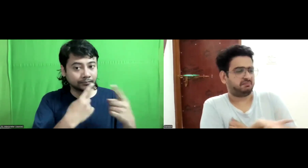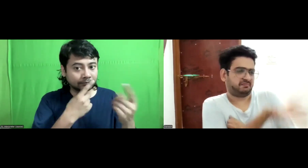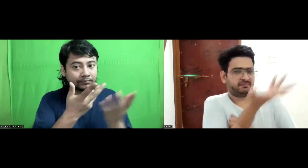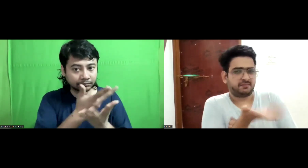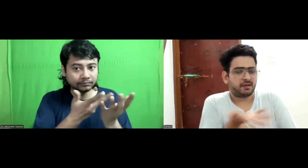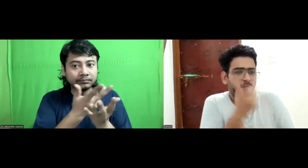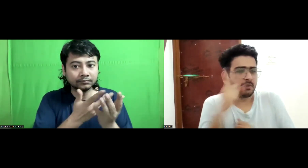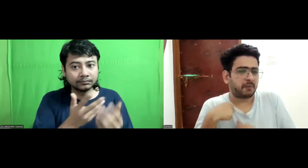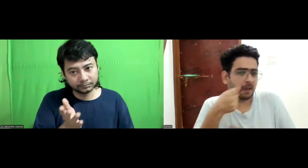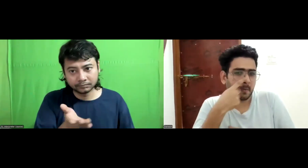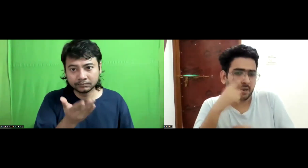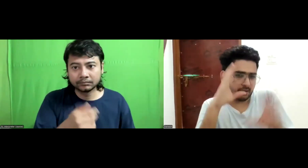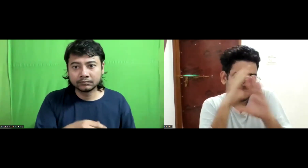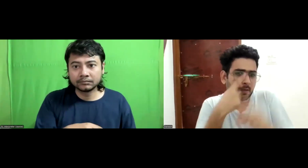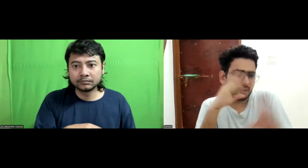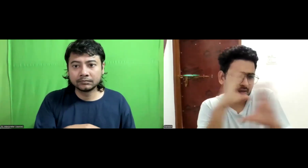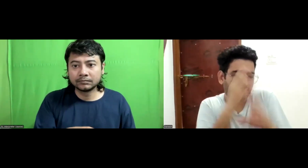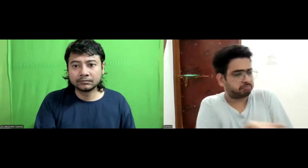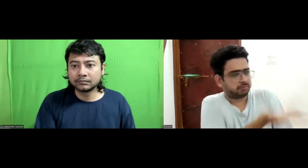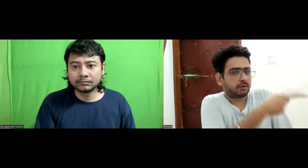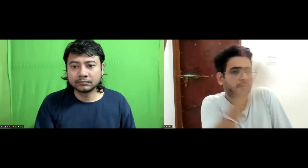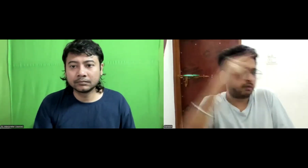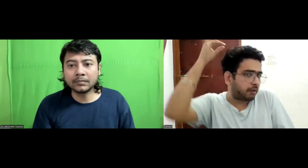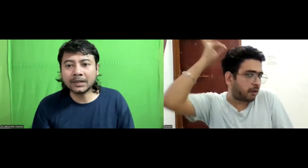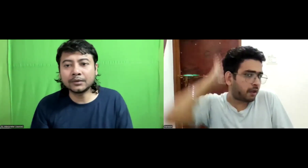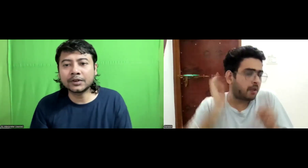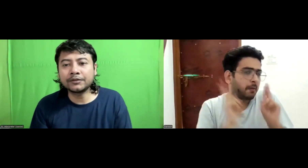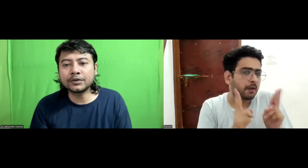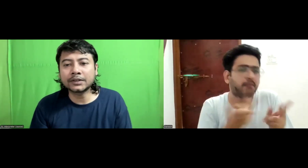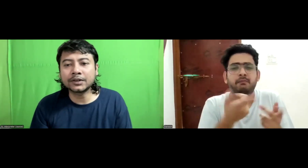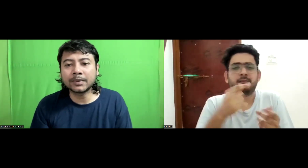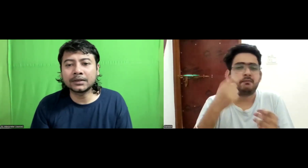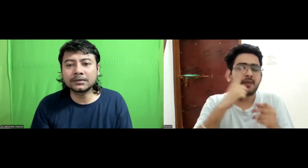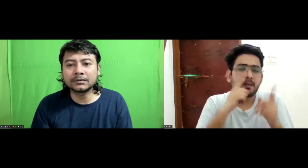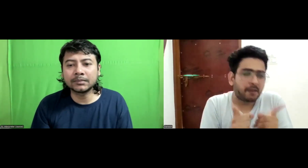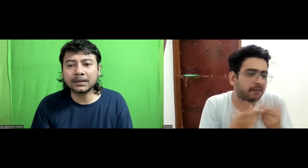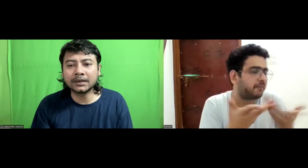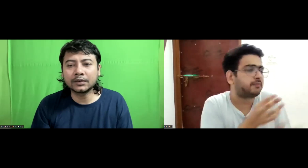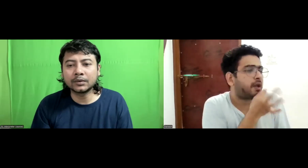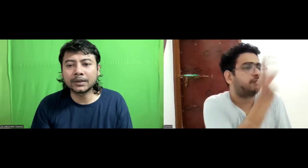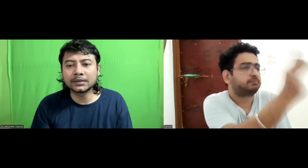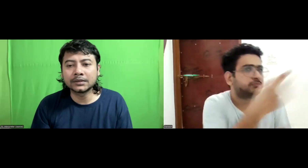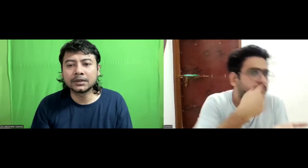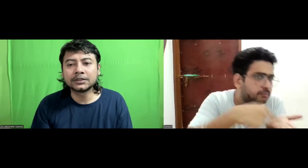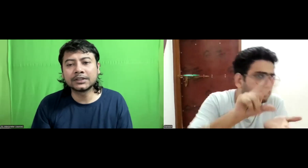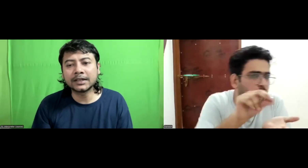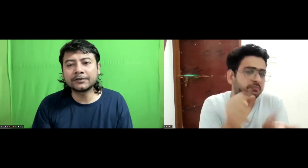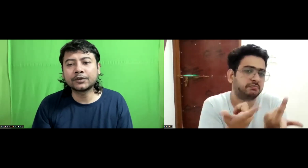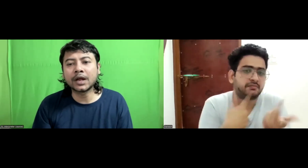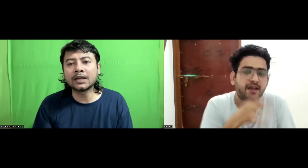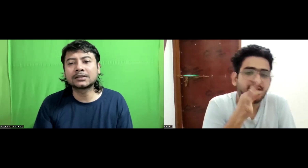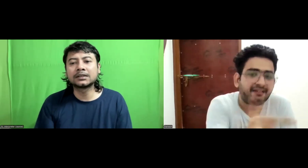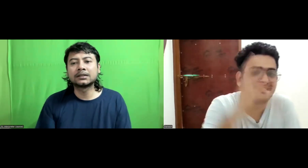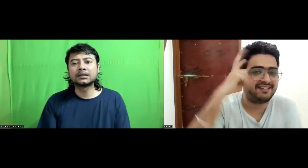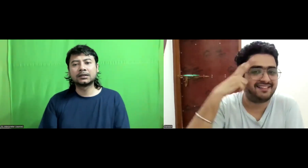be disturbed by such things, and that Mother was you new confused, things. actually. Mother didn't know, Mataji. She said Yeah, if so